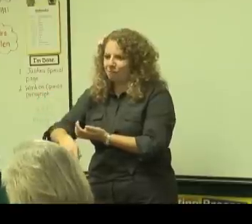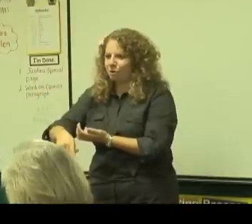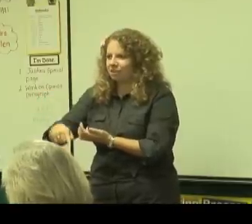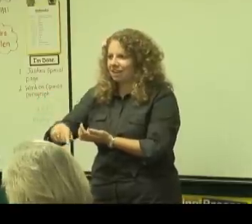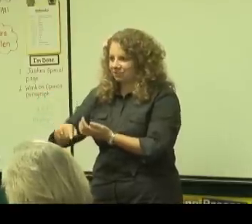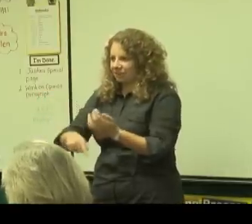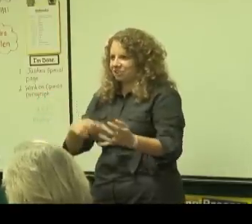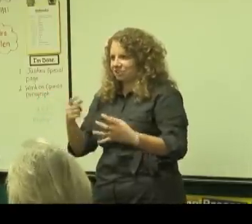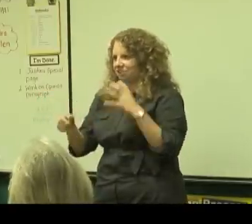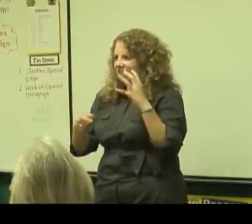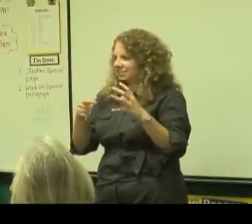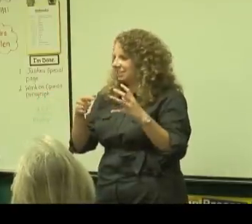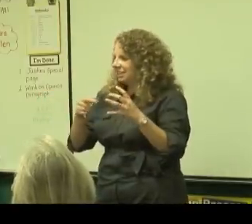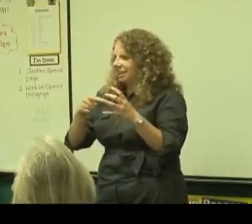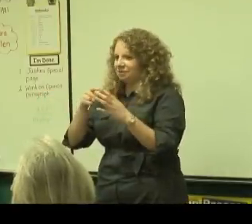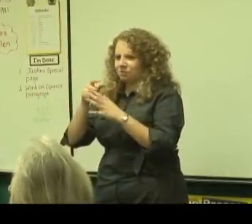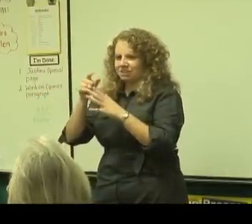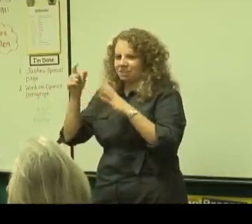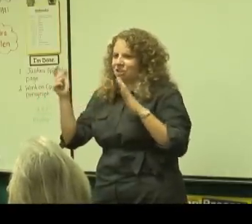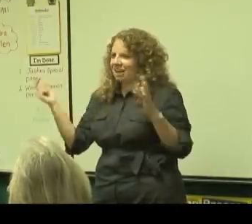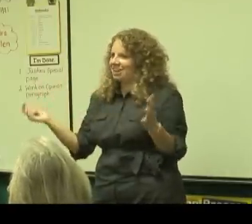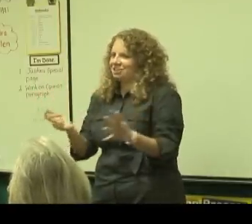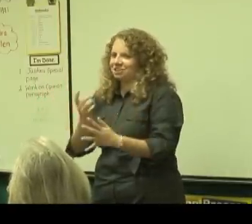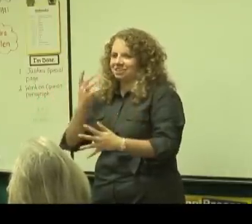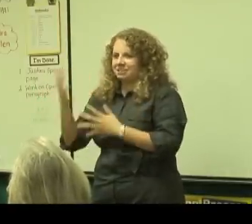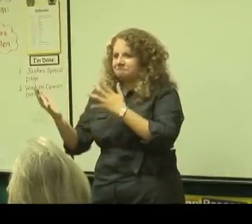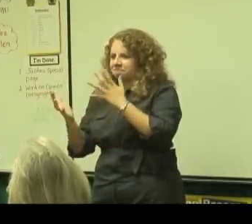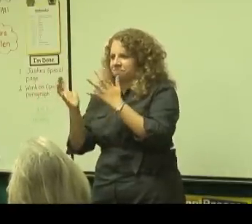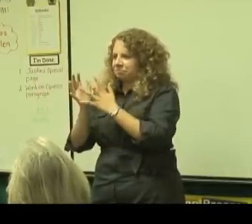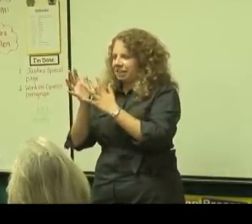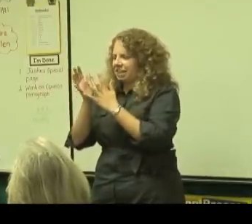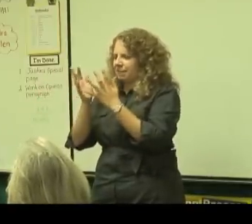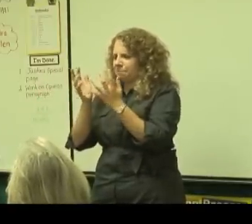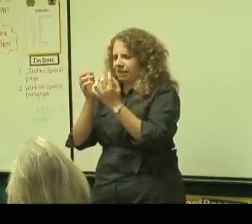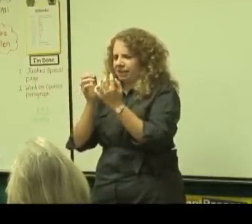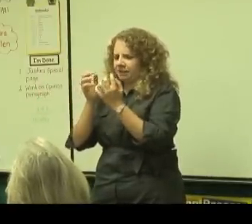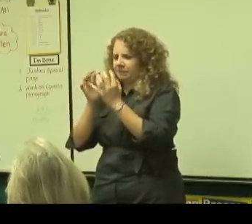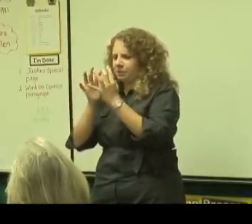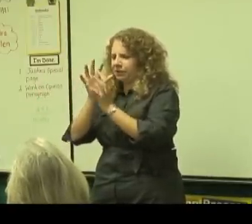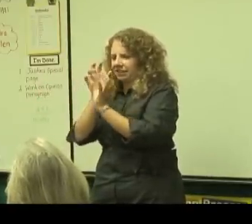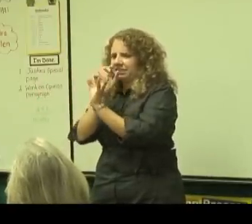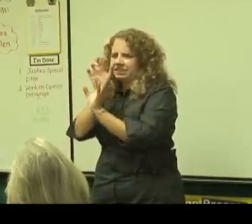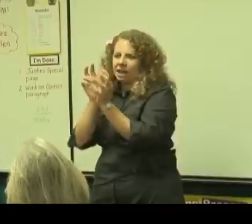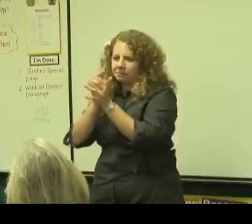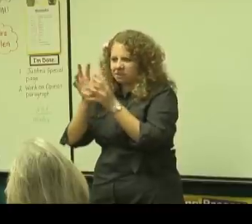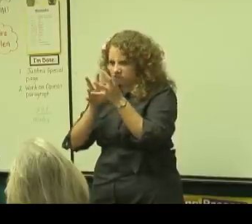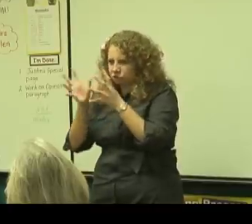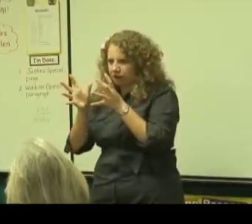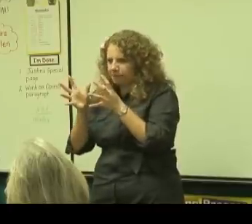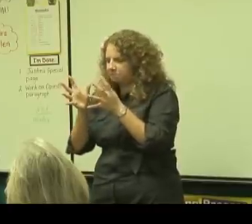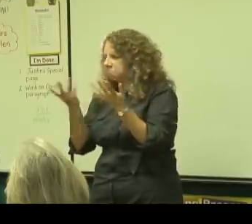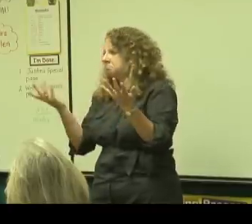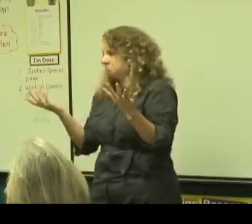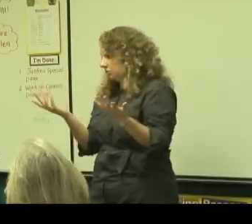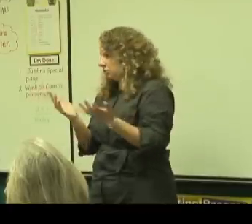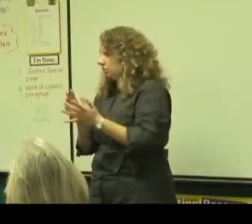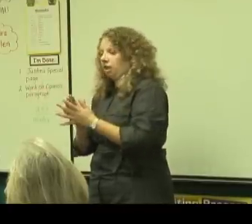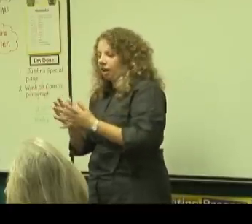more classifiers than this, and ones that you kind of just end up like, okay, this is how I'm going to describe it. There's a lot